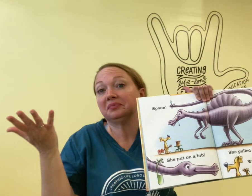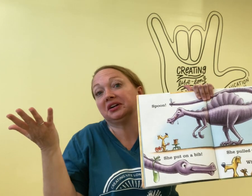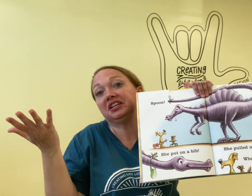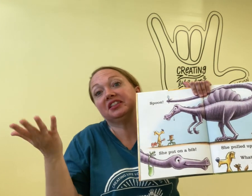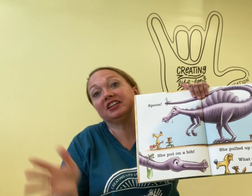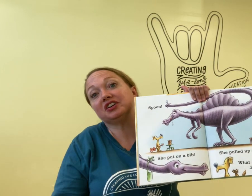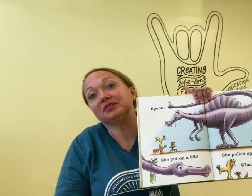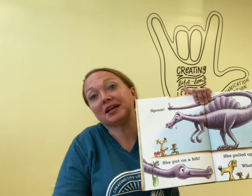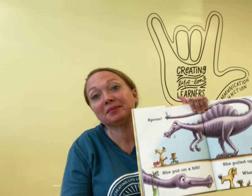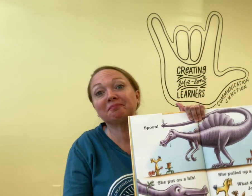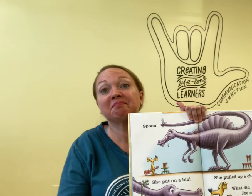do you think Joe said?